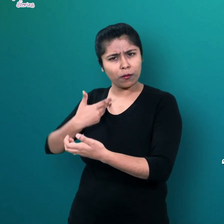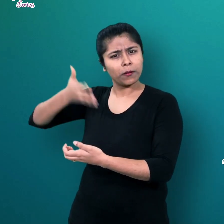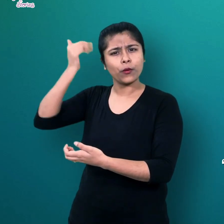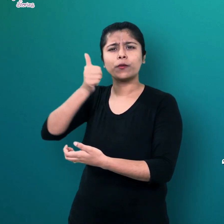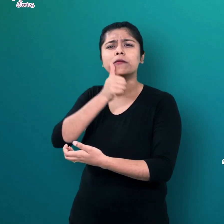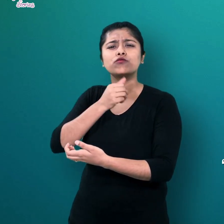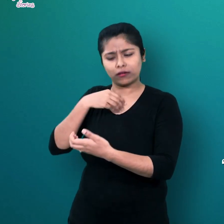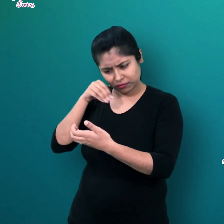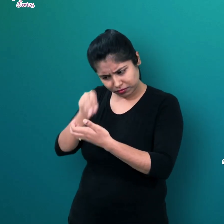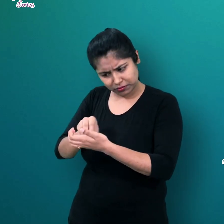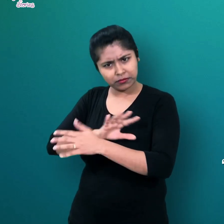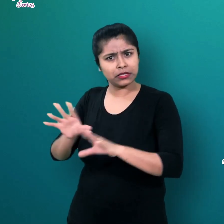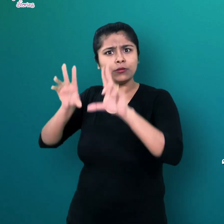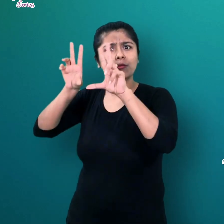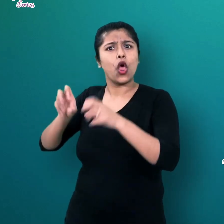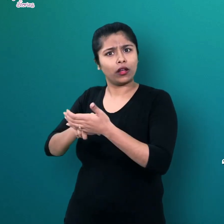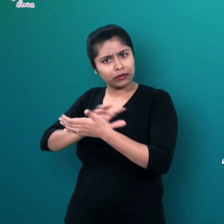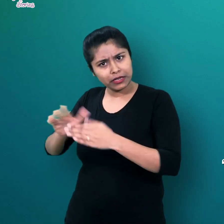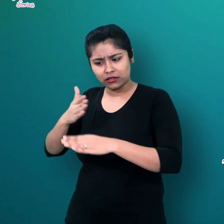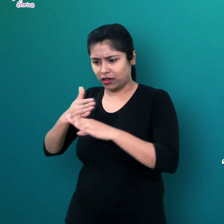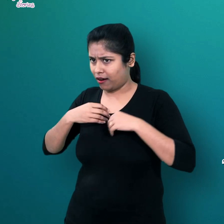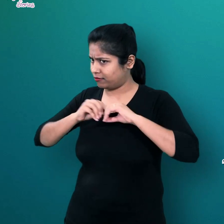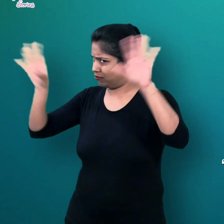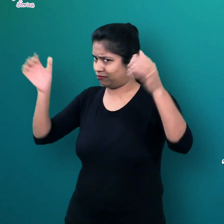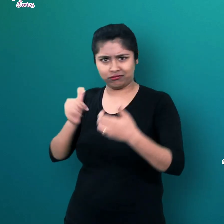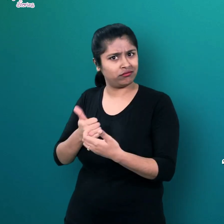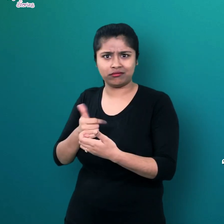And I don't give it to nosy little girls.